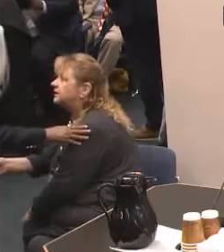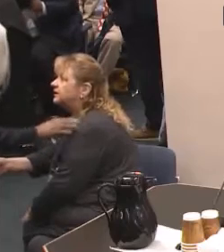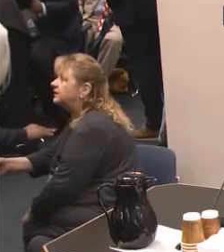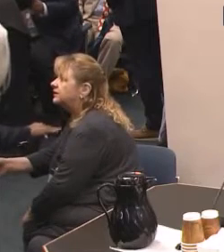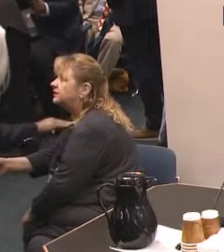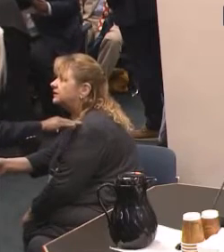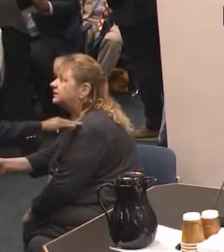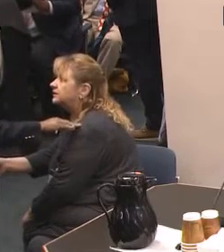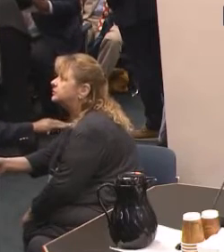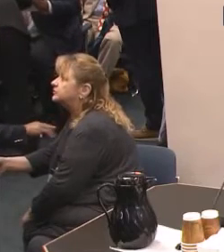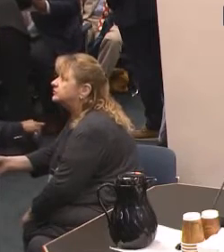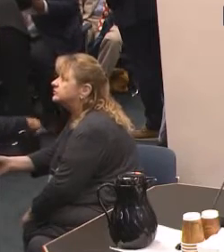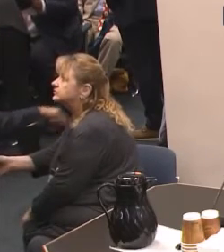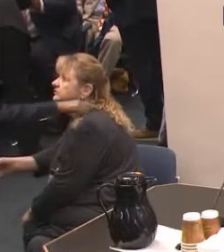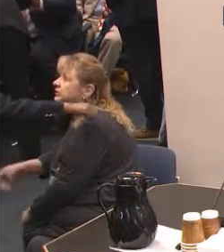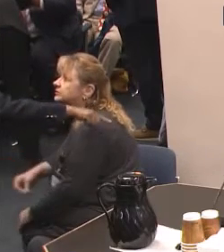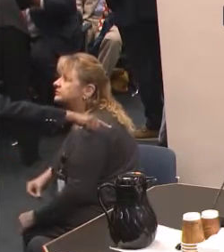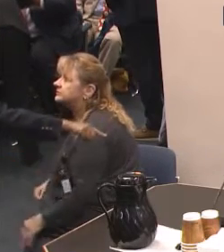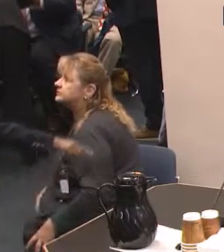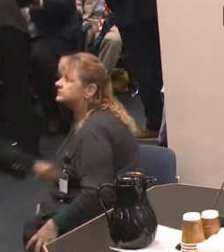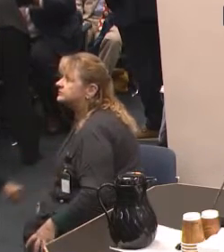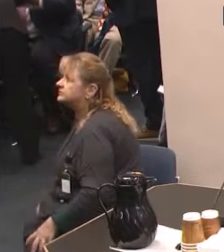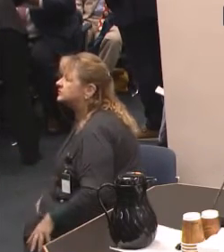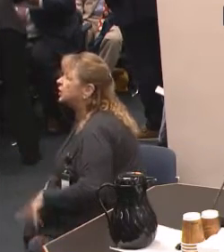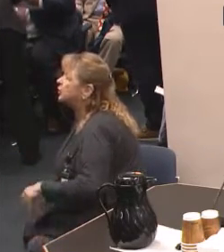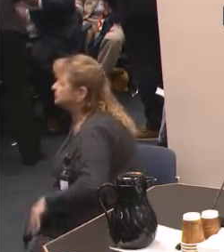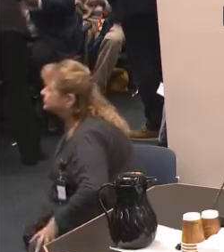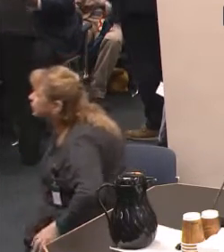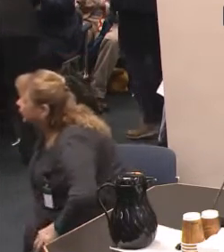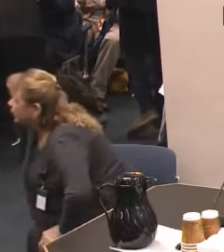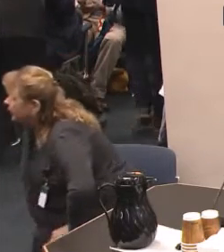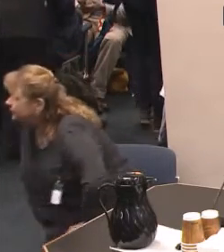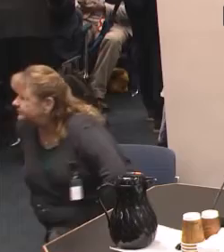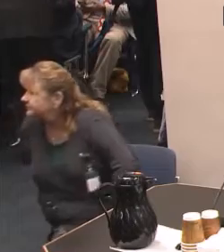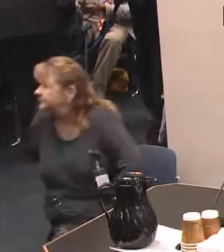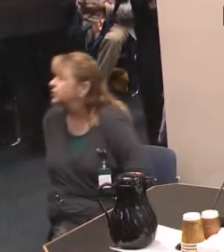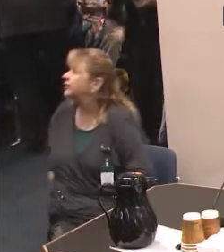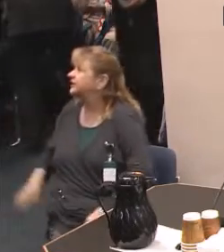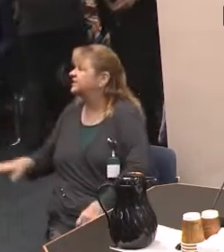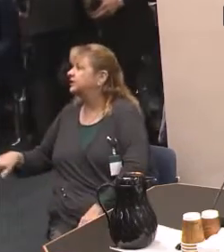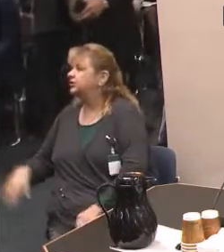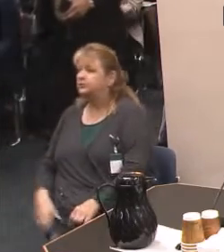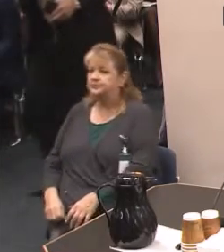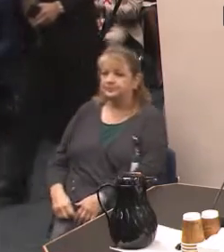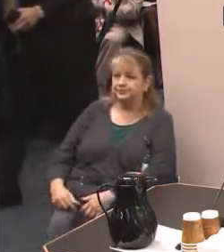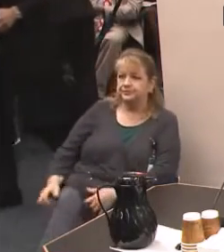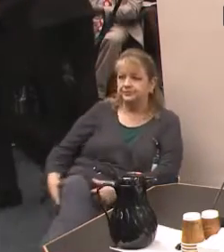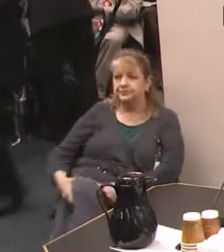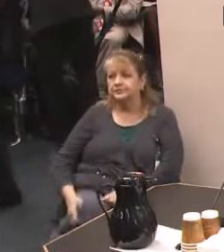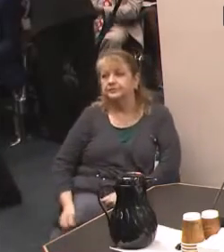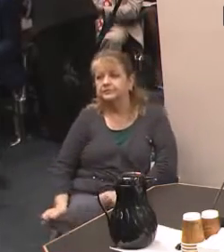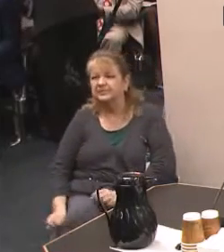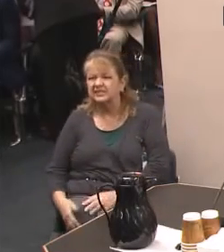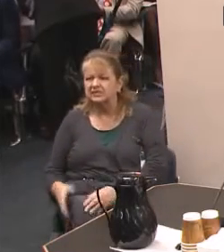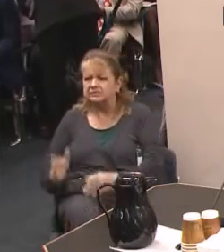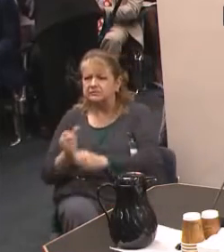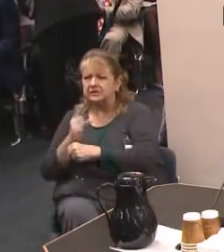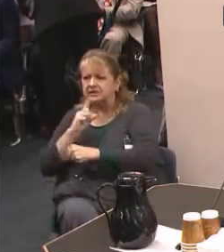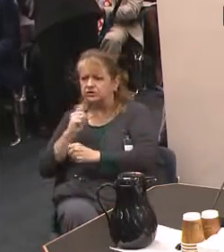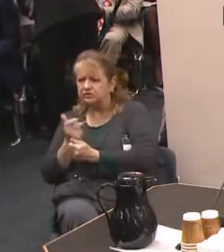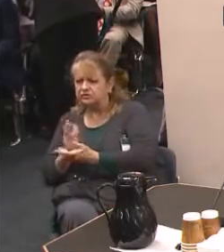All right, Representative Phelps, you have 781. Is that the one you wanted,